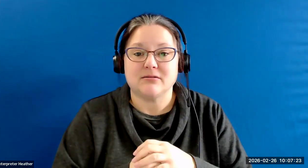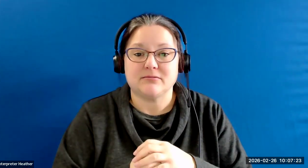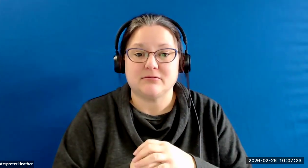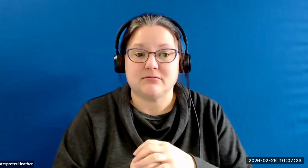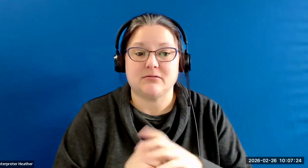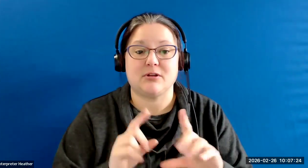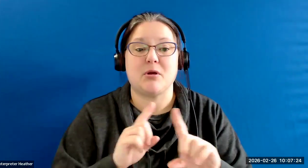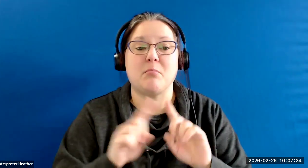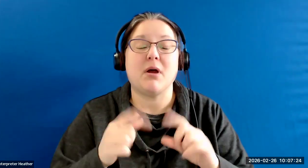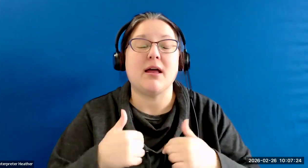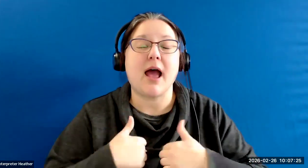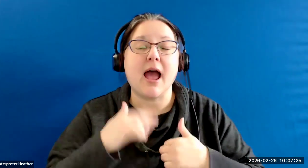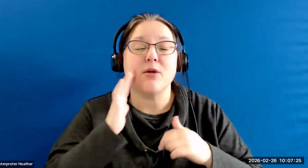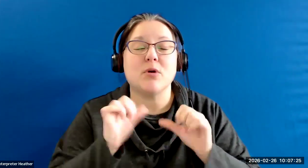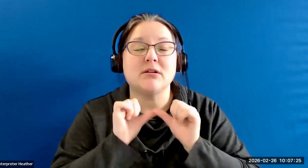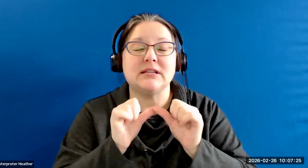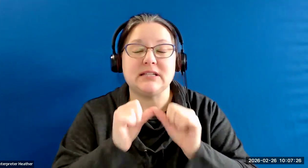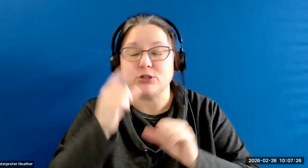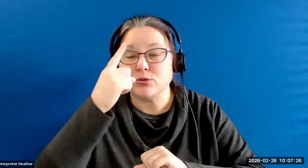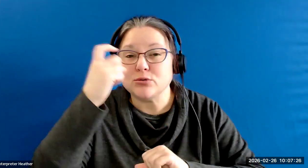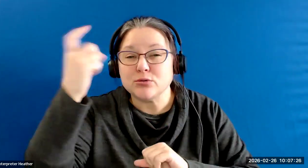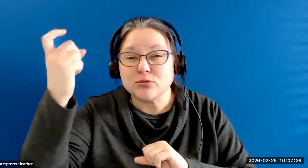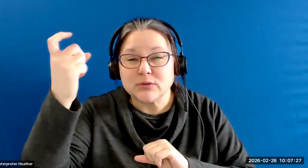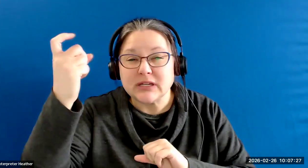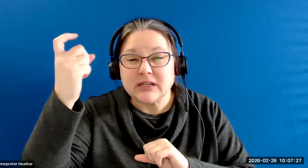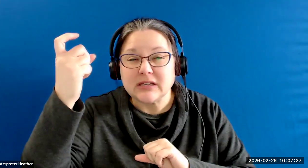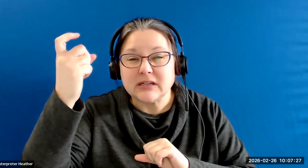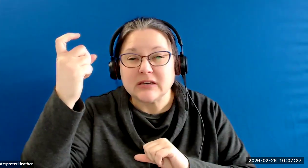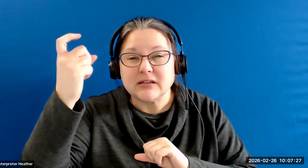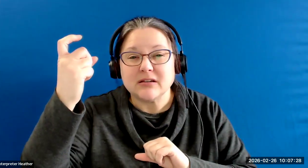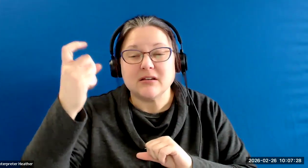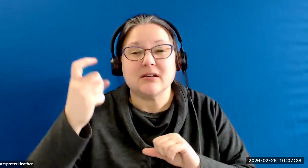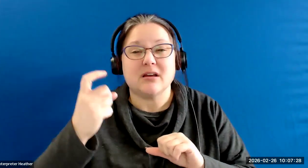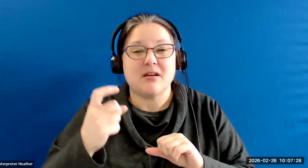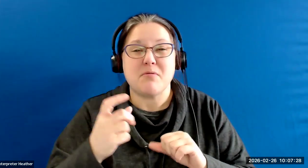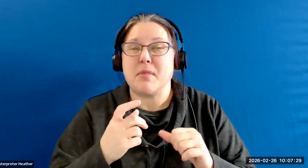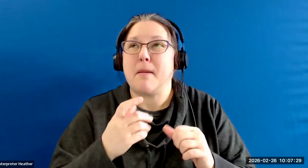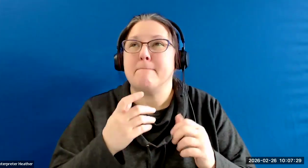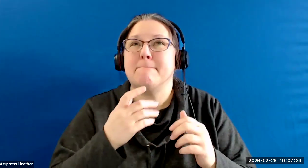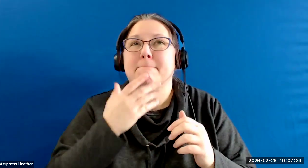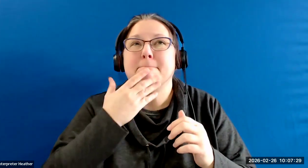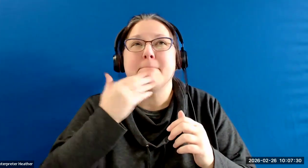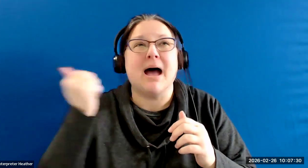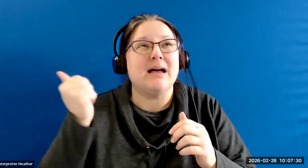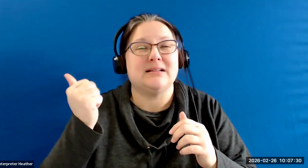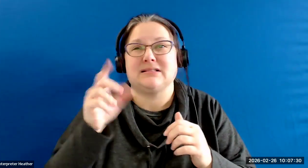But I am dreaming the biggest disabled dream of my life.